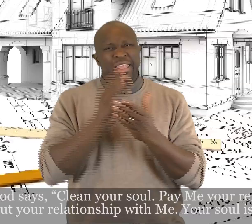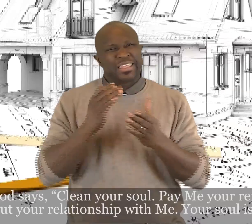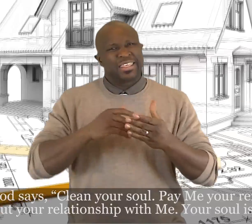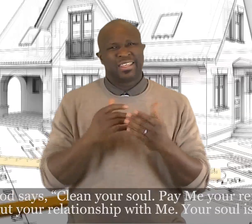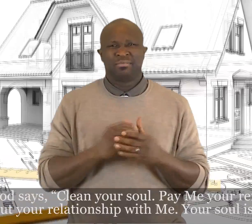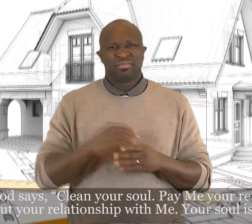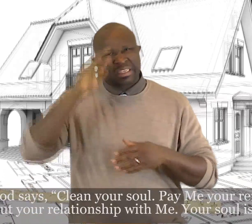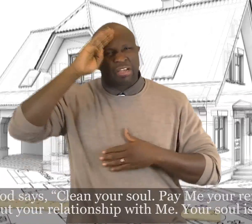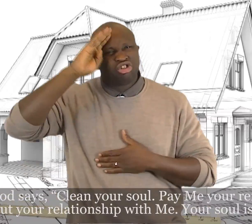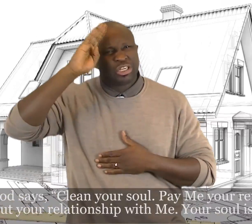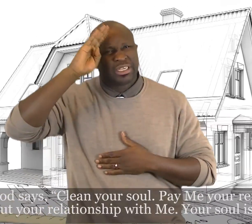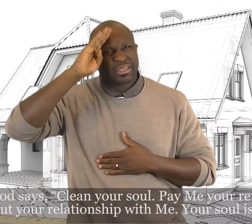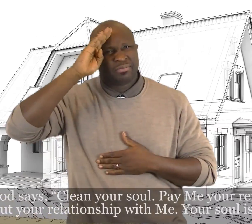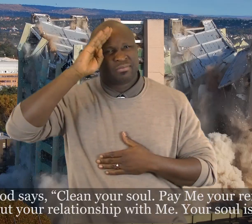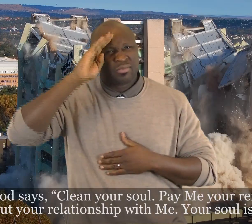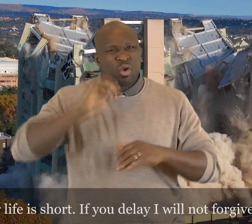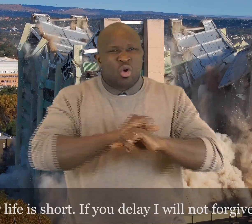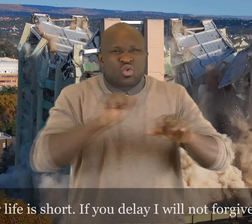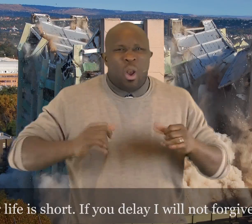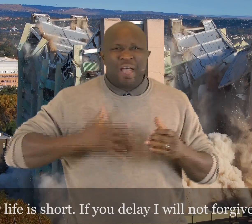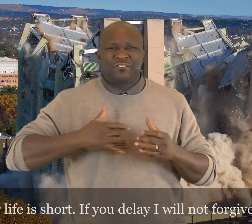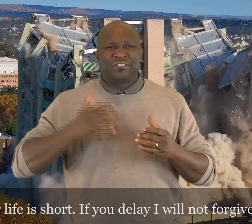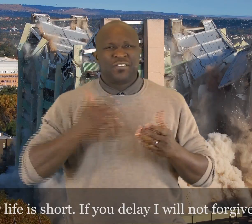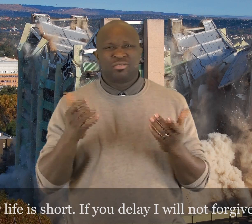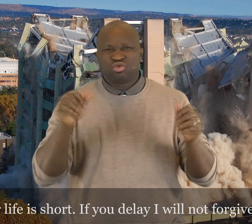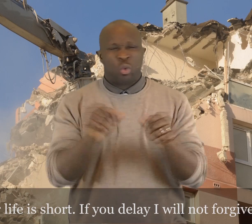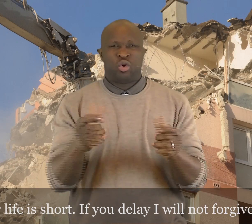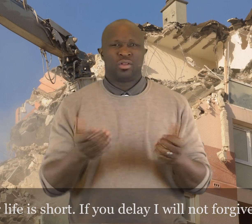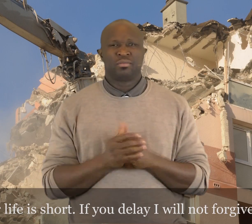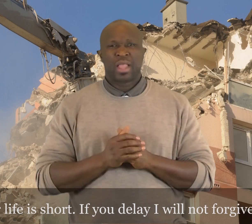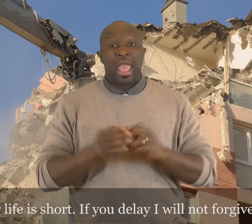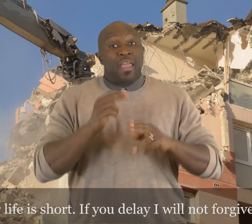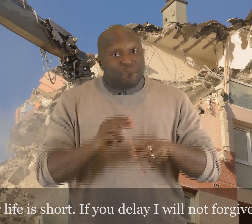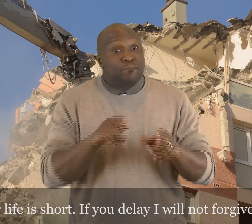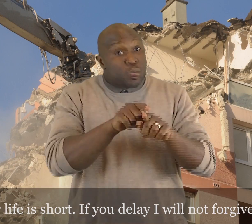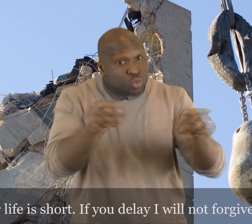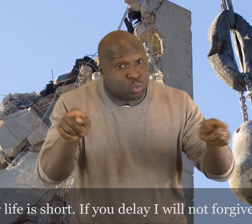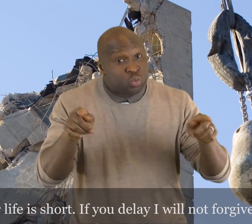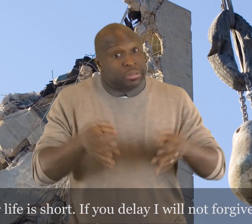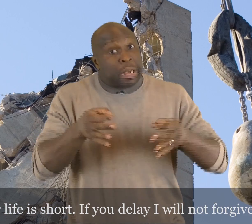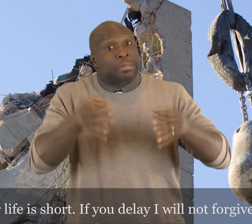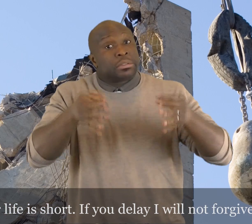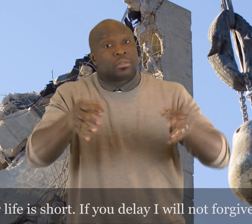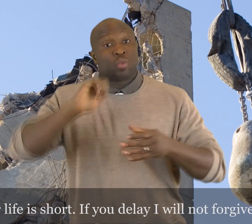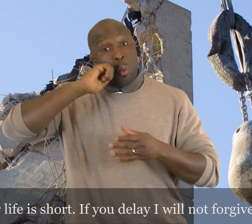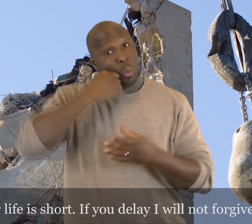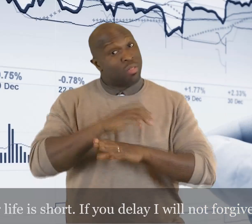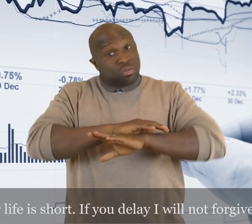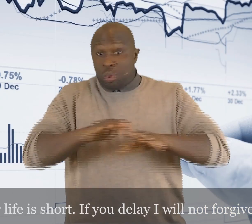of your soul. Come, because your soul is in danger and your life is ever shortening, and one day you've got to